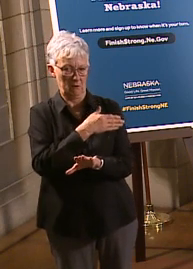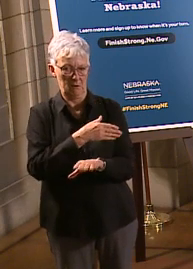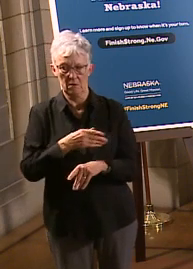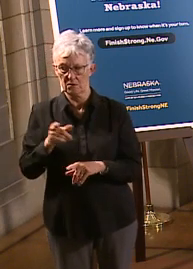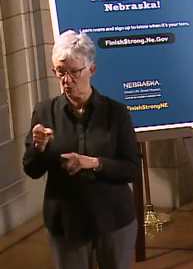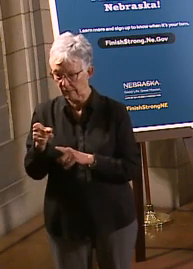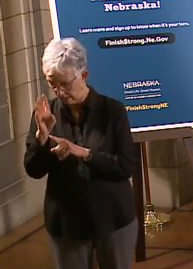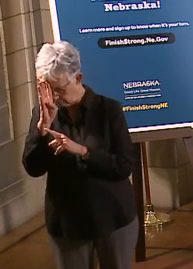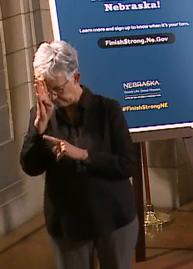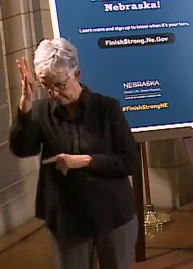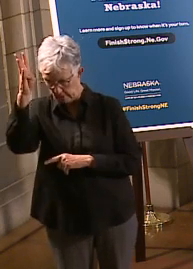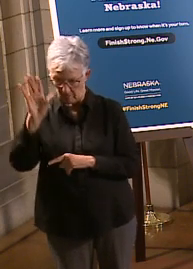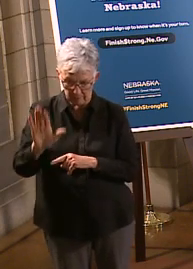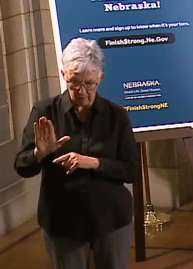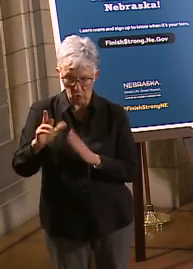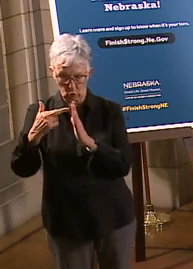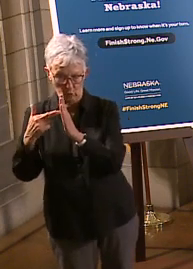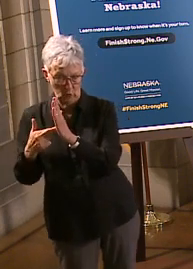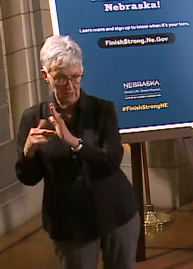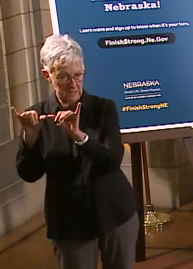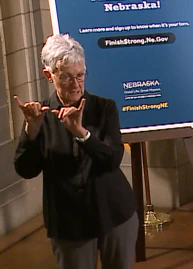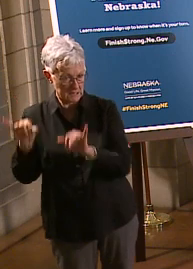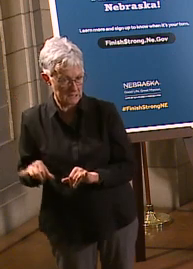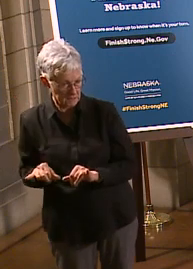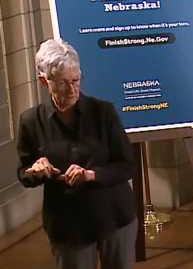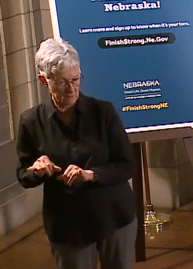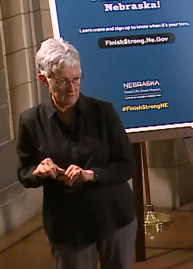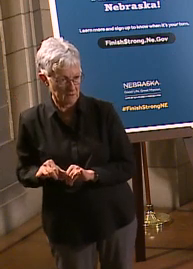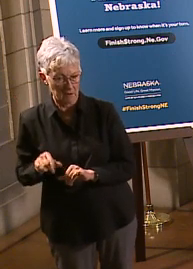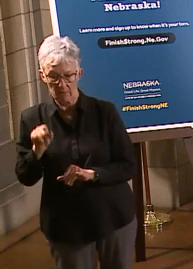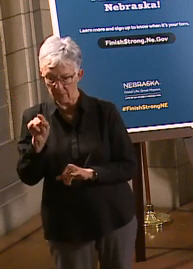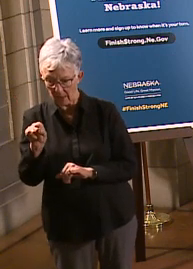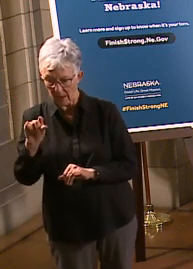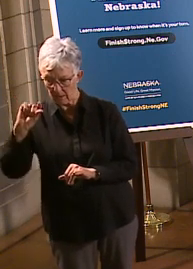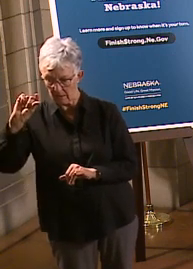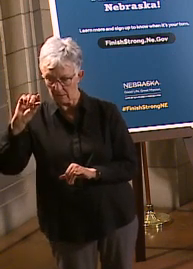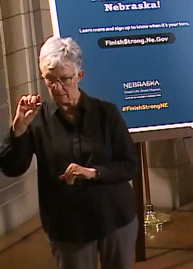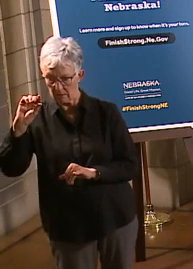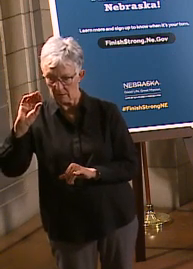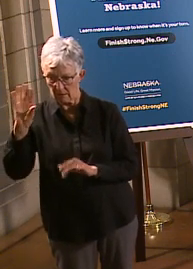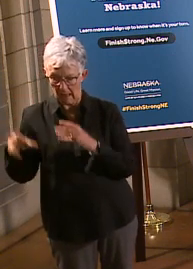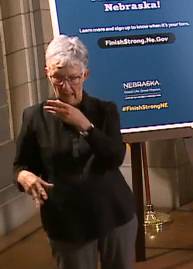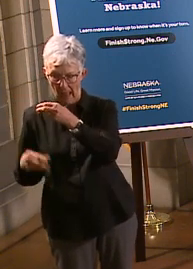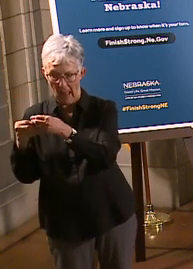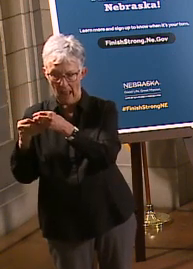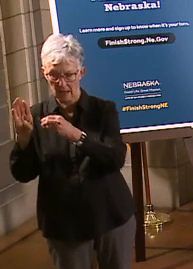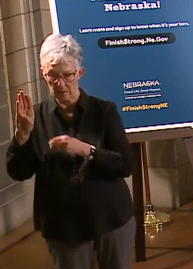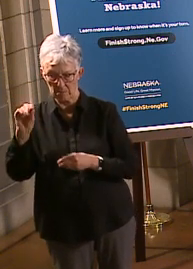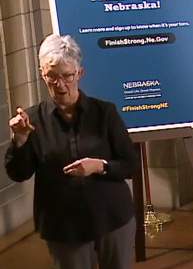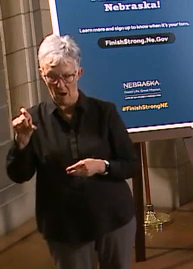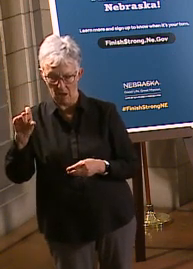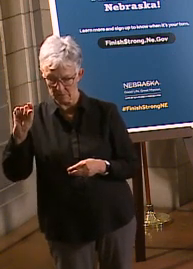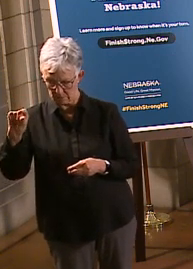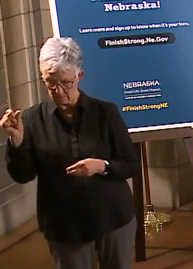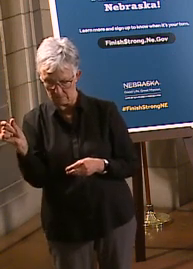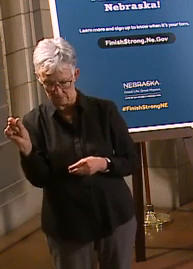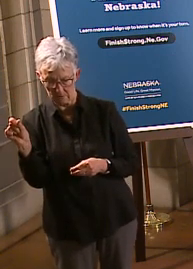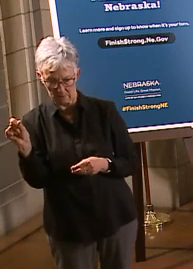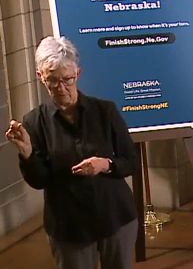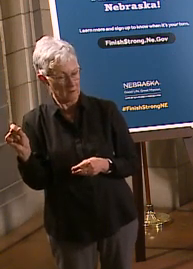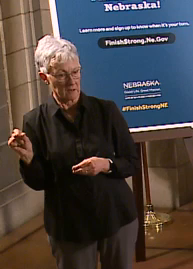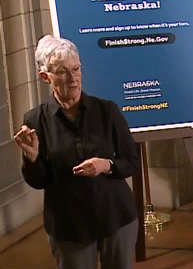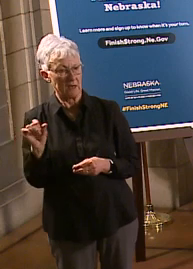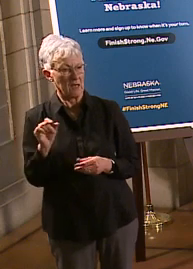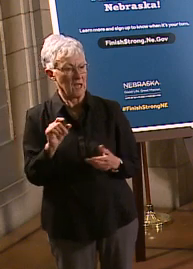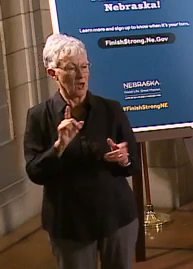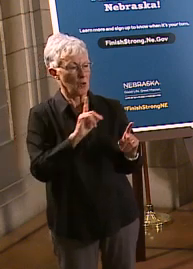registration systems, which is what these pharmacies have done. Ultimately, with the program that Lori just talked about today, VRAS, we will be pulling all